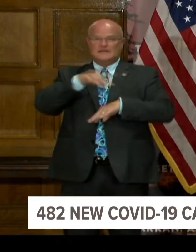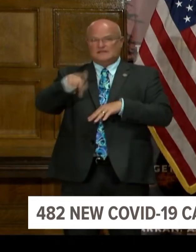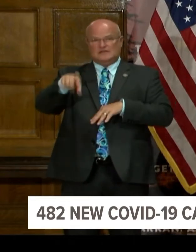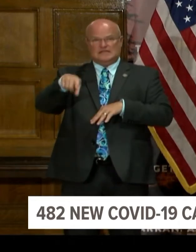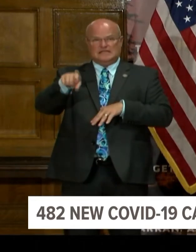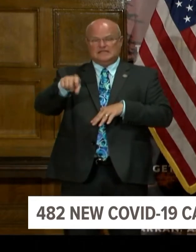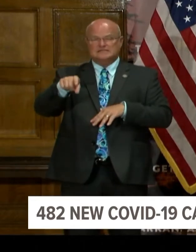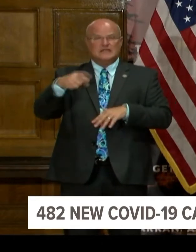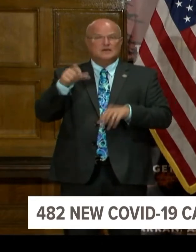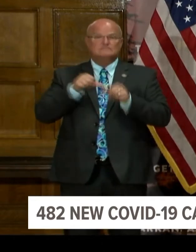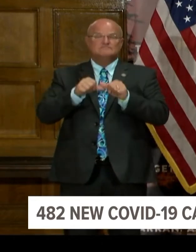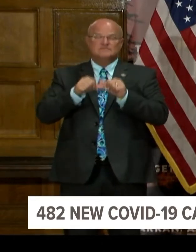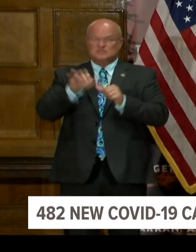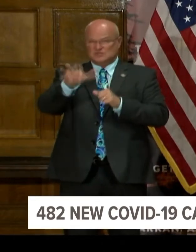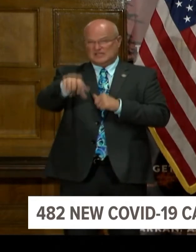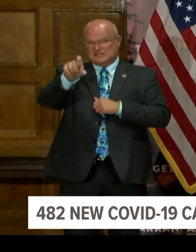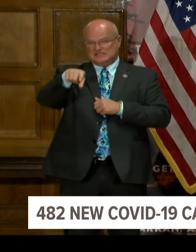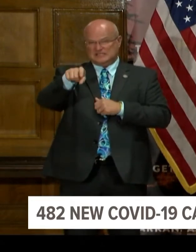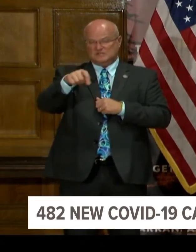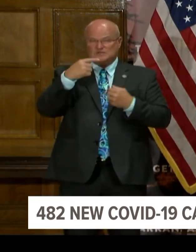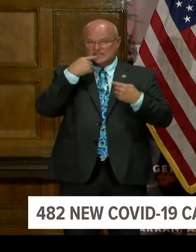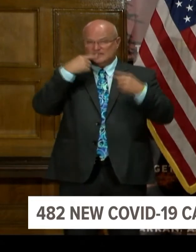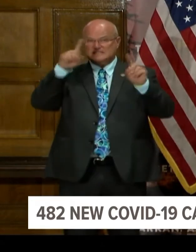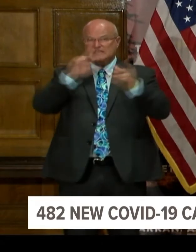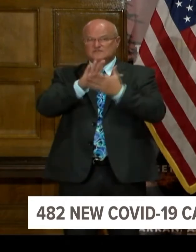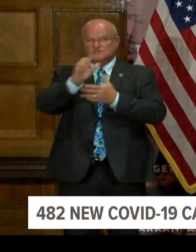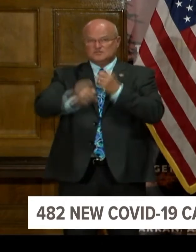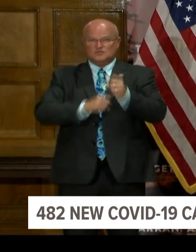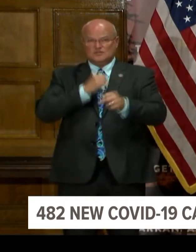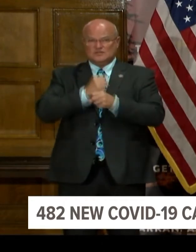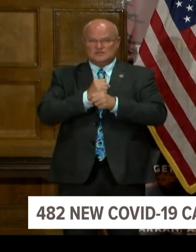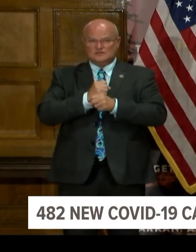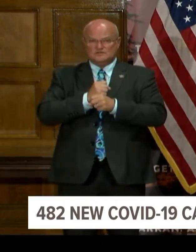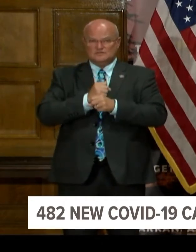And we need to continue to do that to have a successful school year.